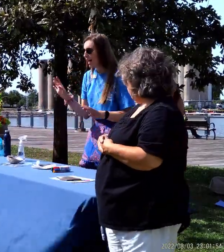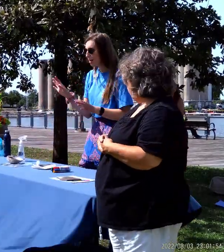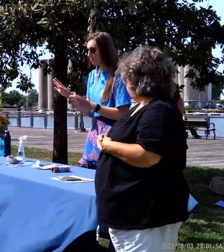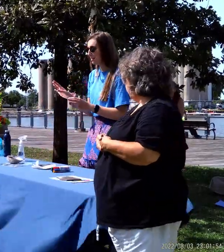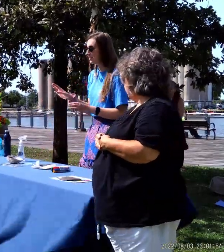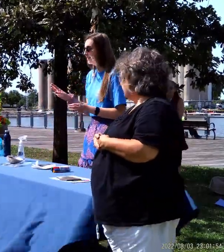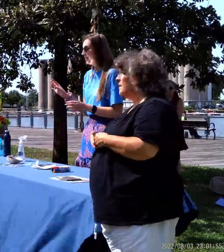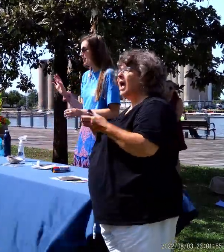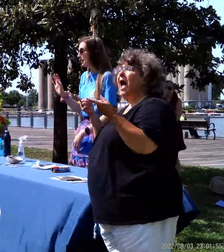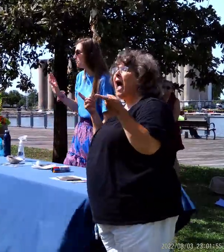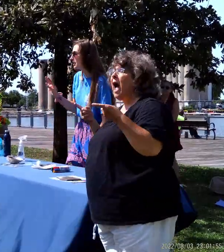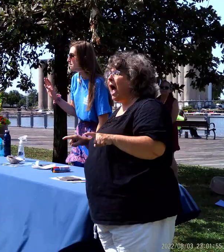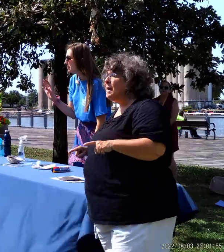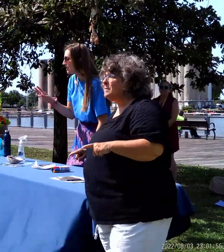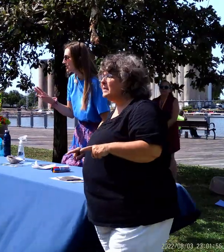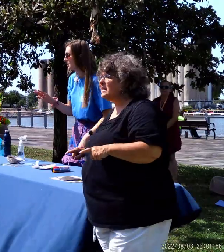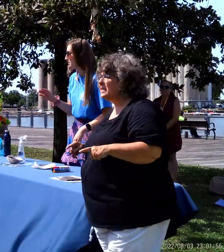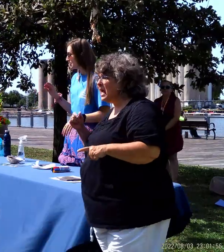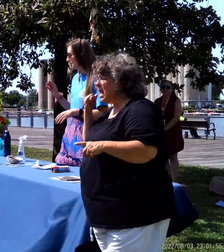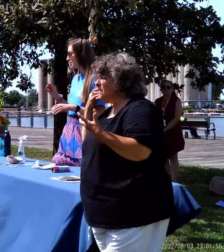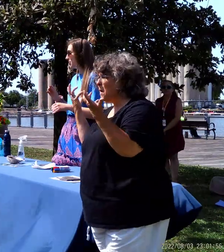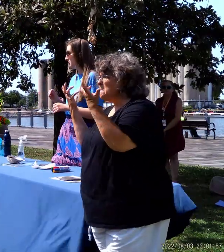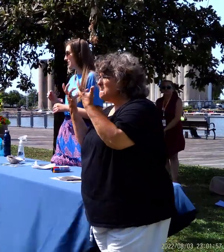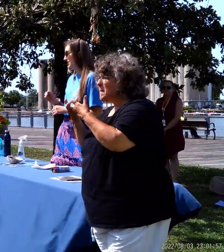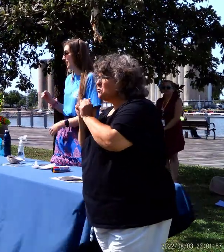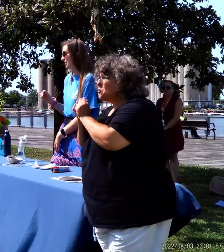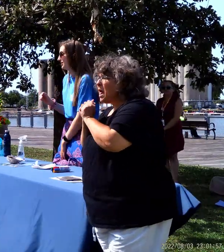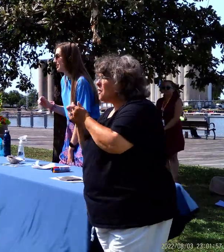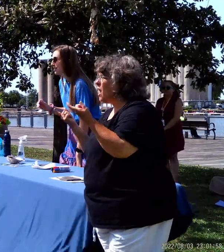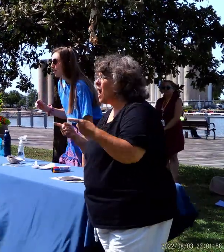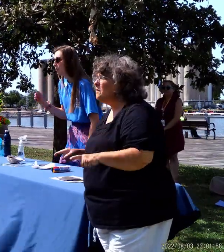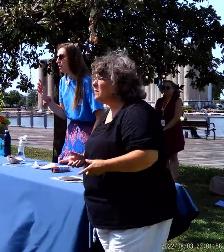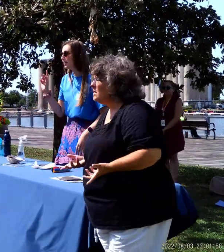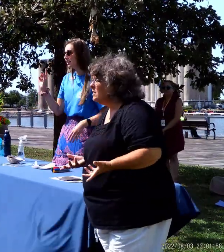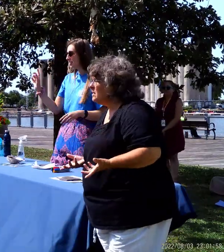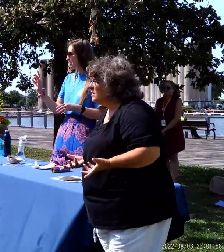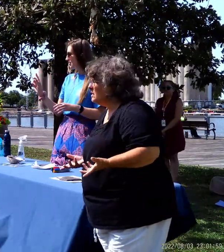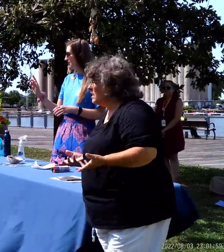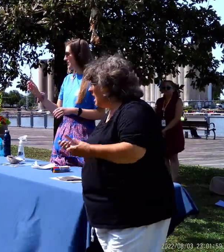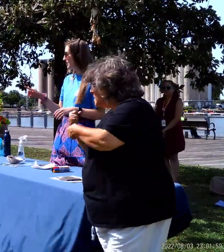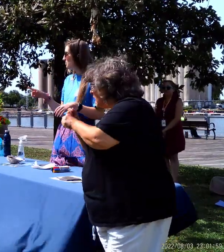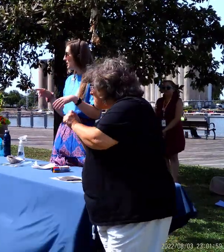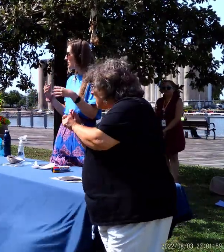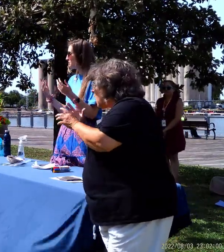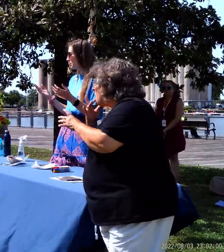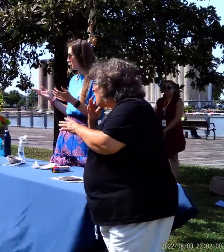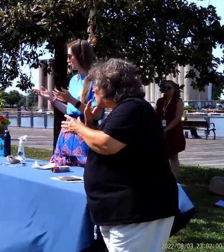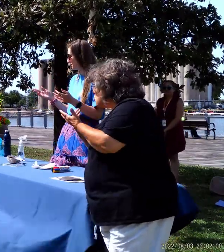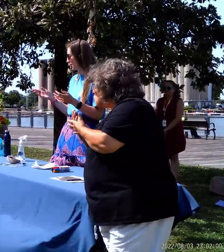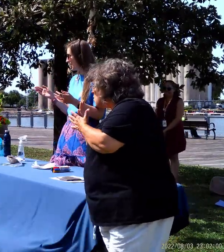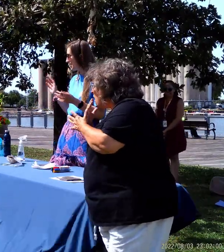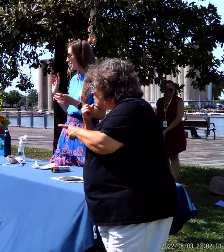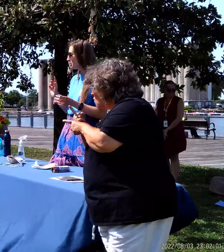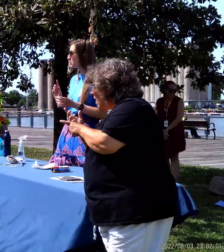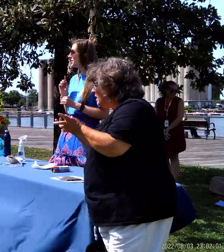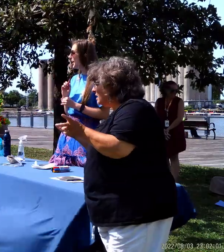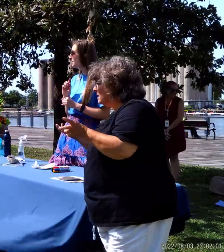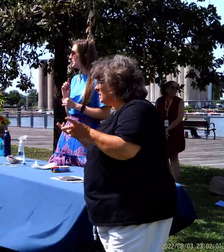what happens if we mix some of these colors together? They make new colors,